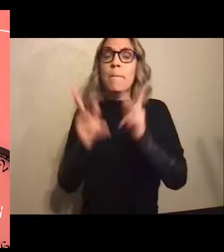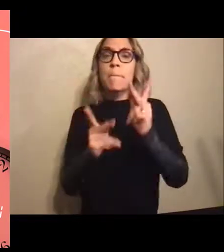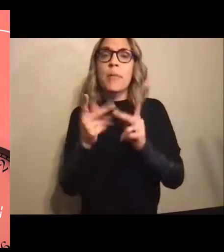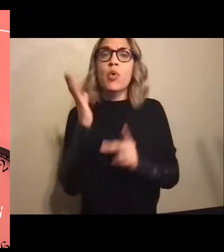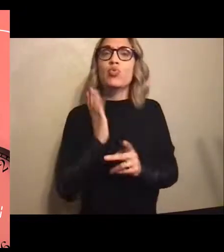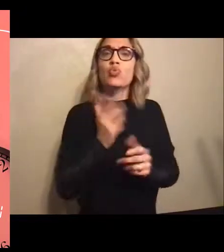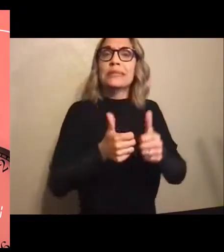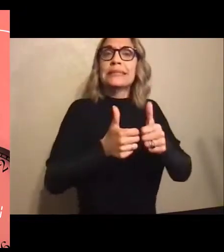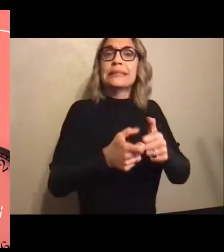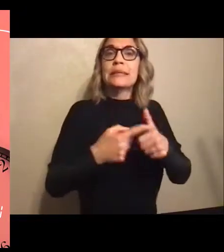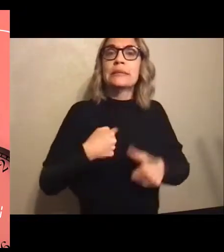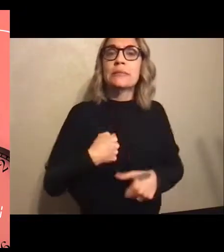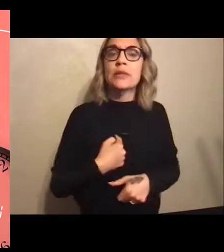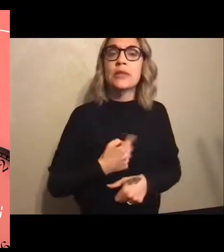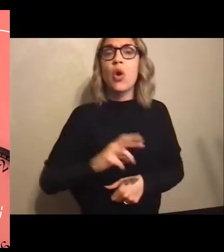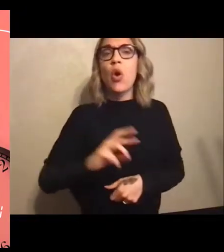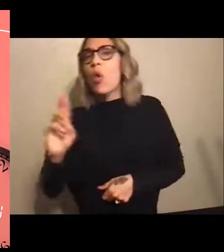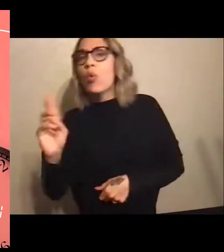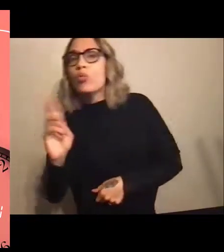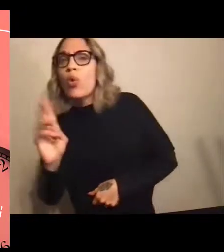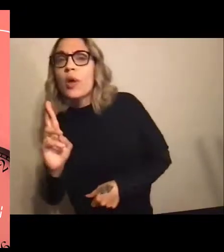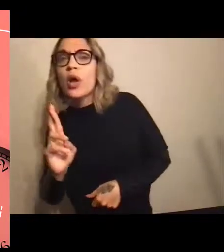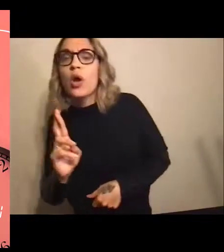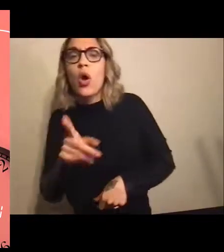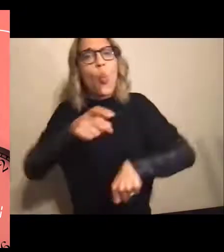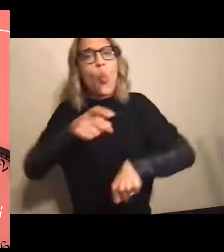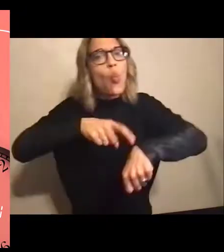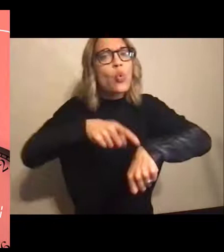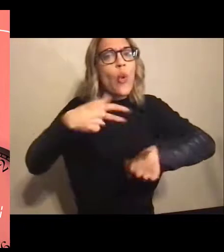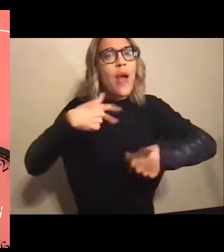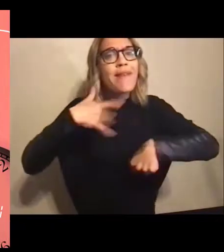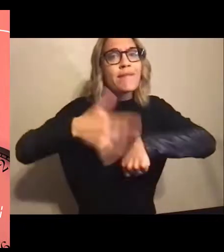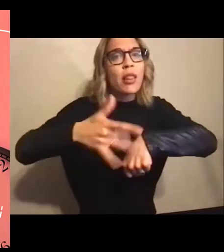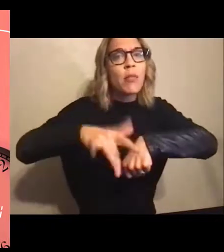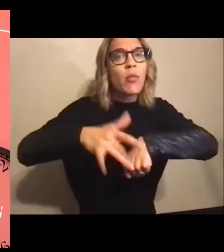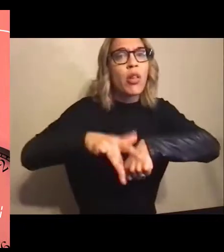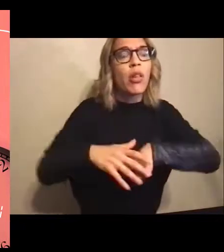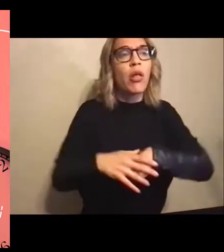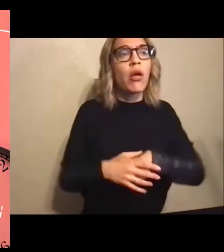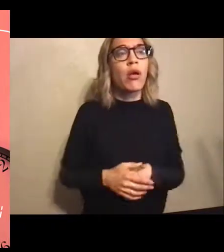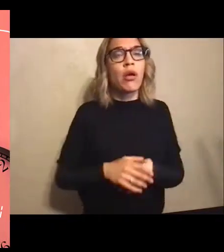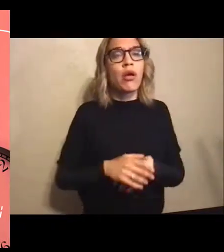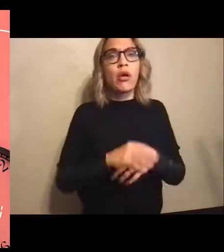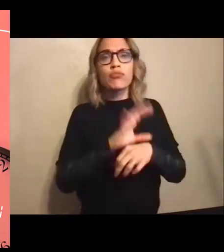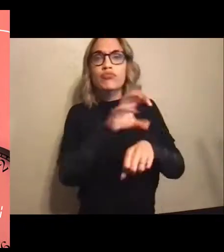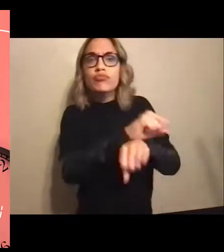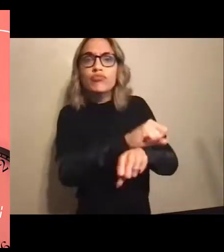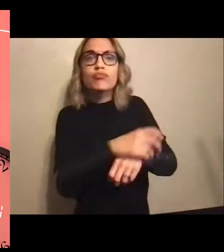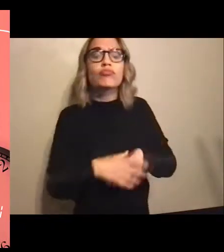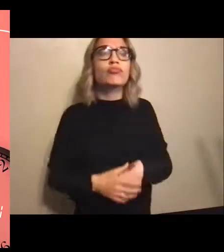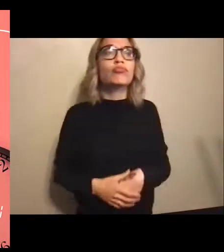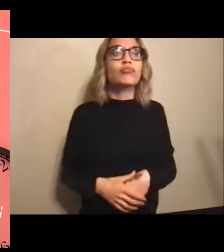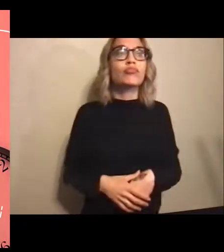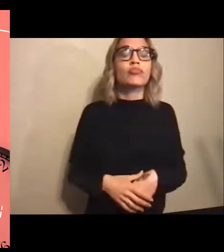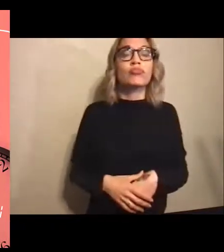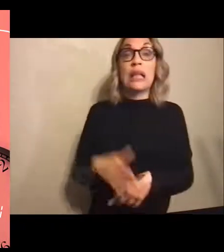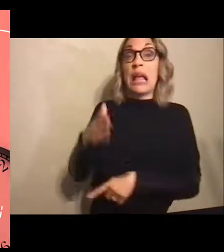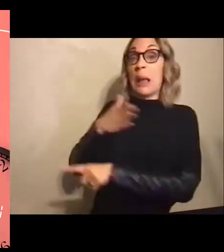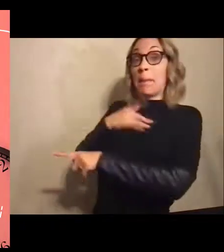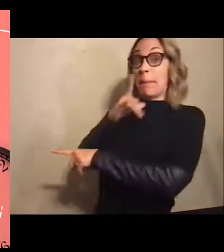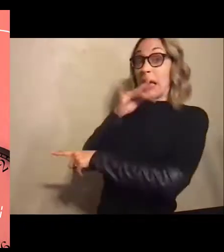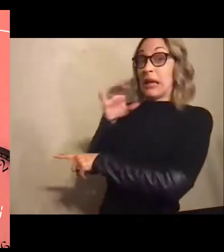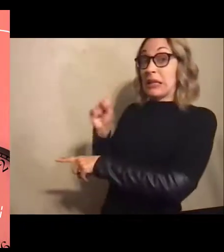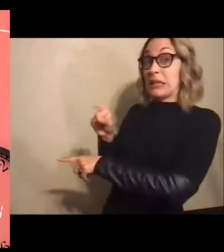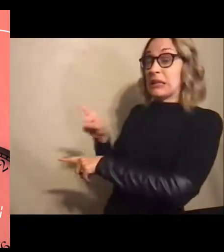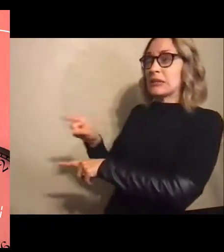better. So before, people used to text me and say, Rosemary, what time do you have available? I need to